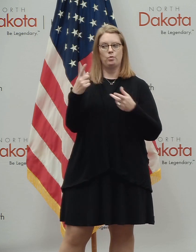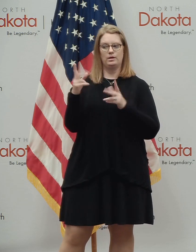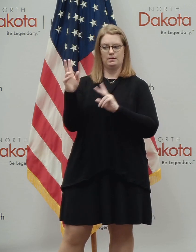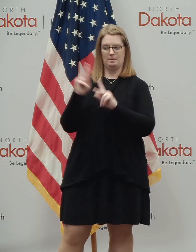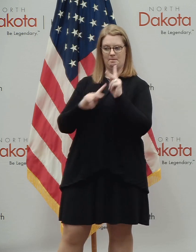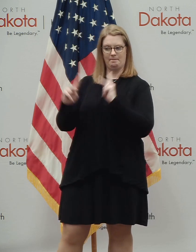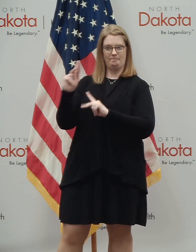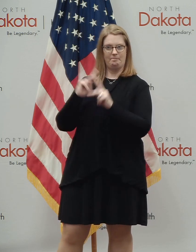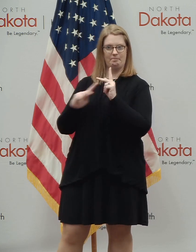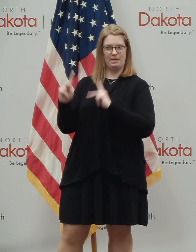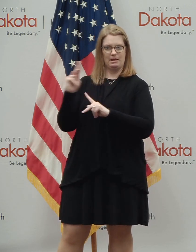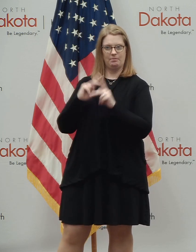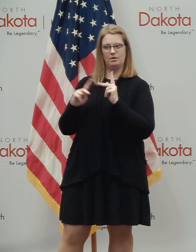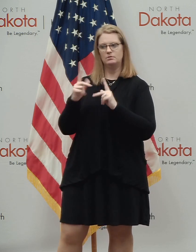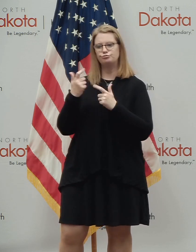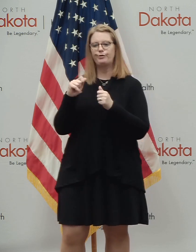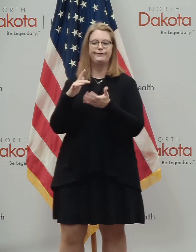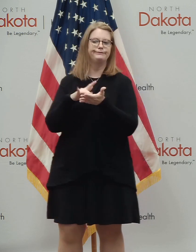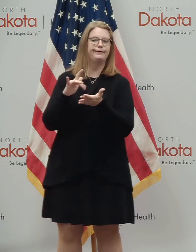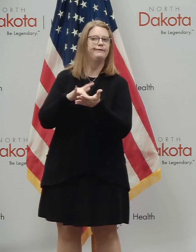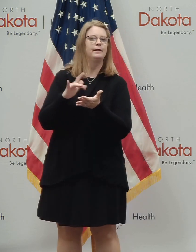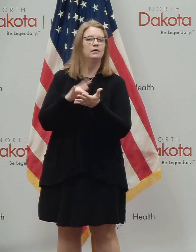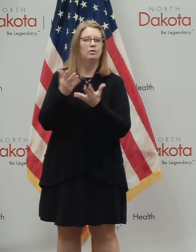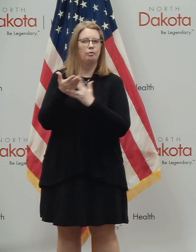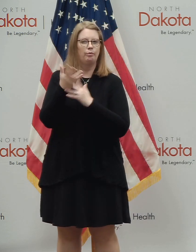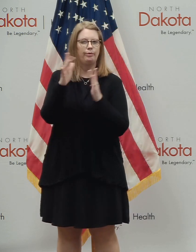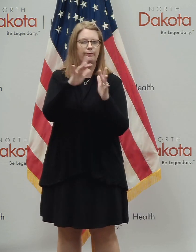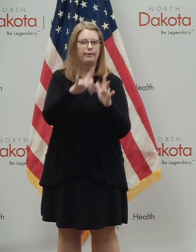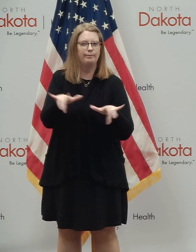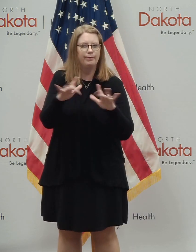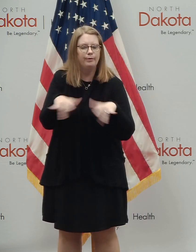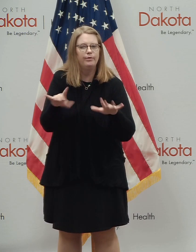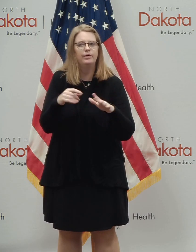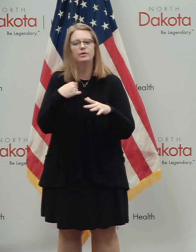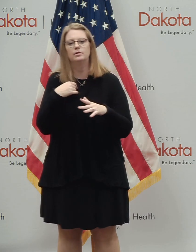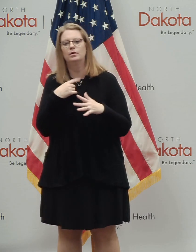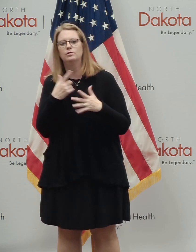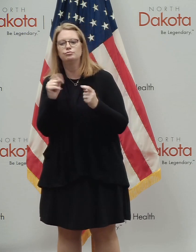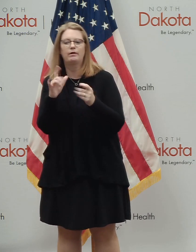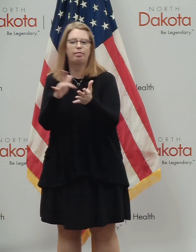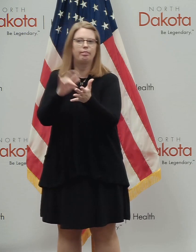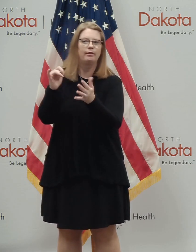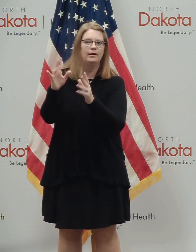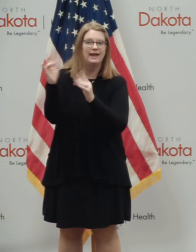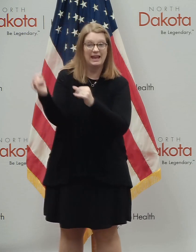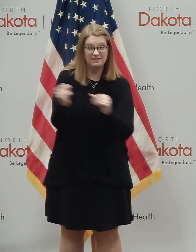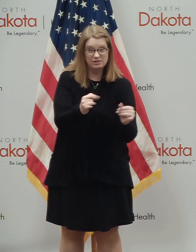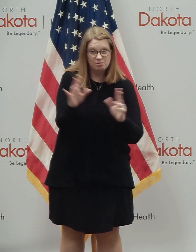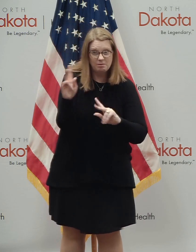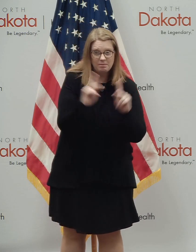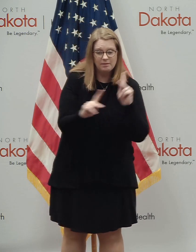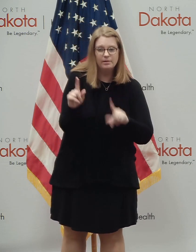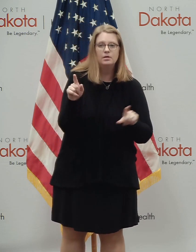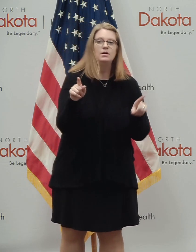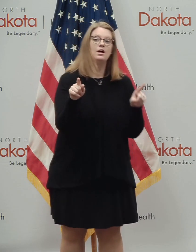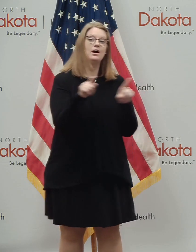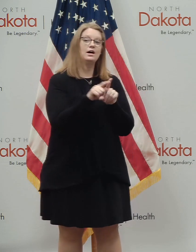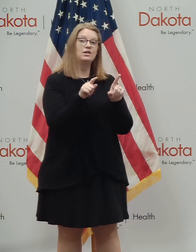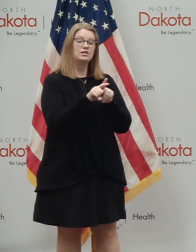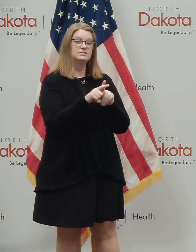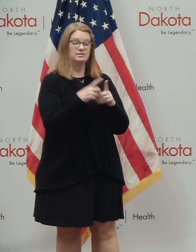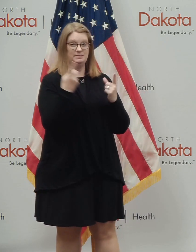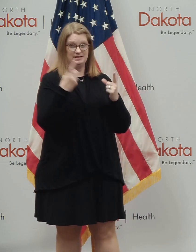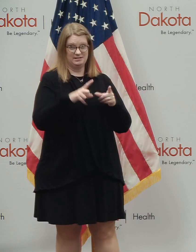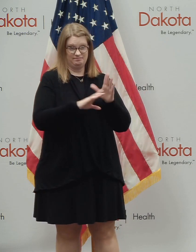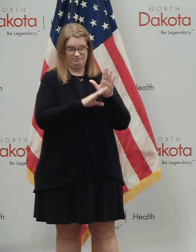individually trying to do cybercrime in terms of attacking individuals with scams, but we also know that it's been on the rise